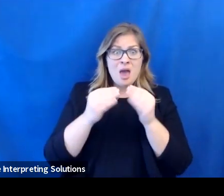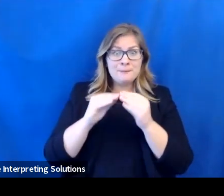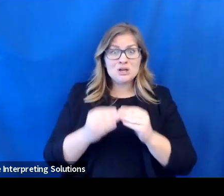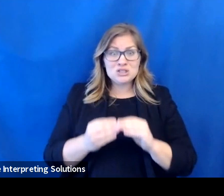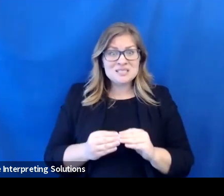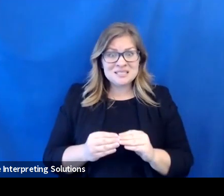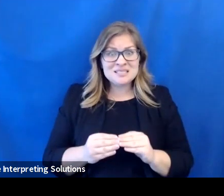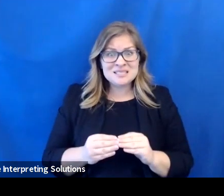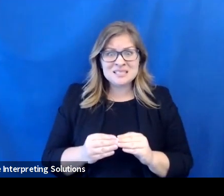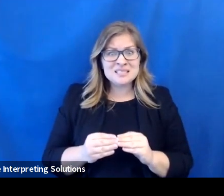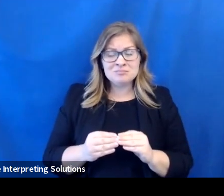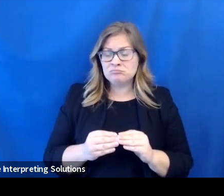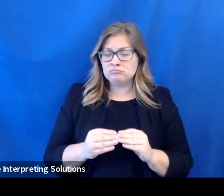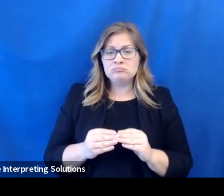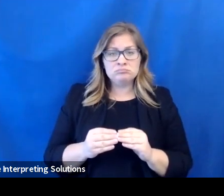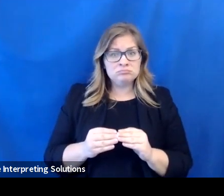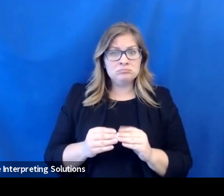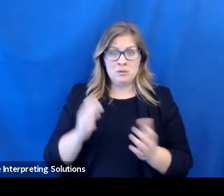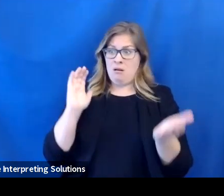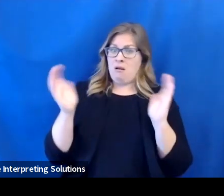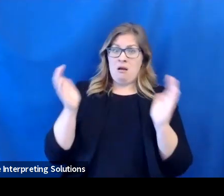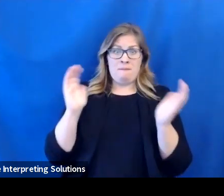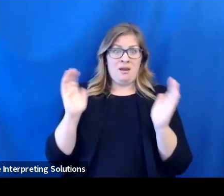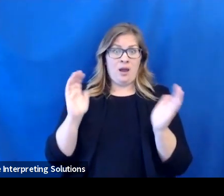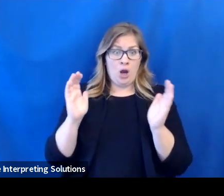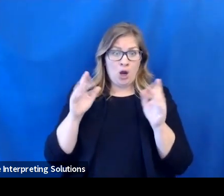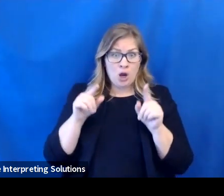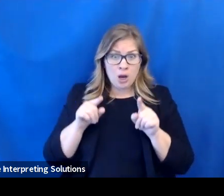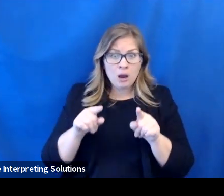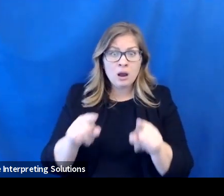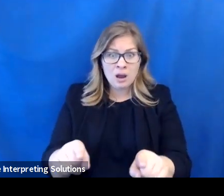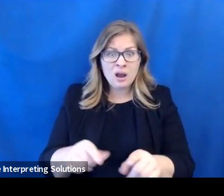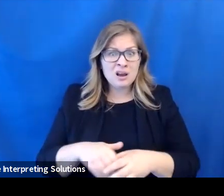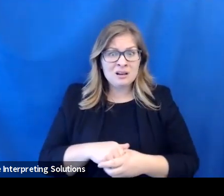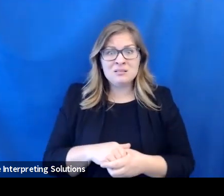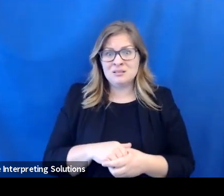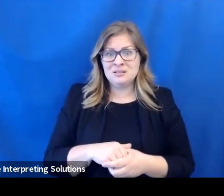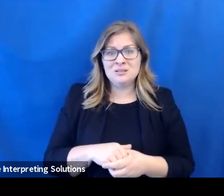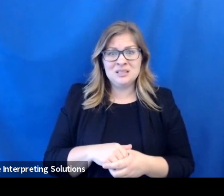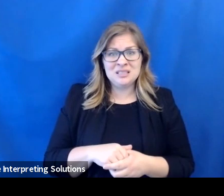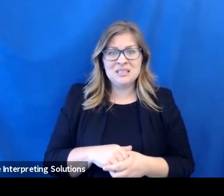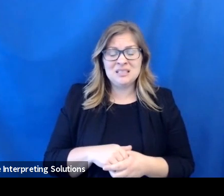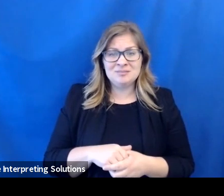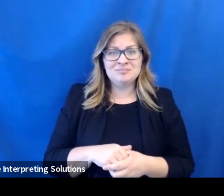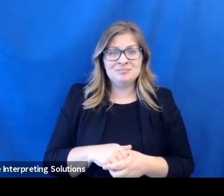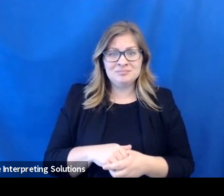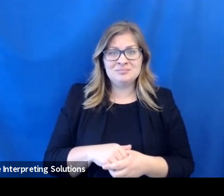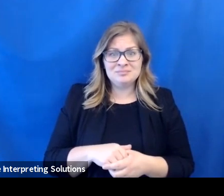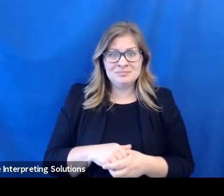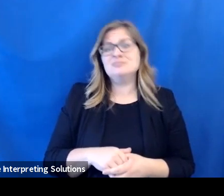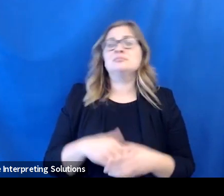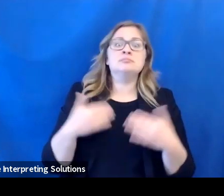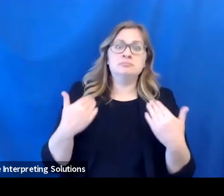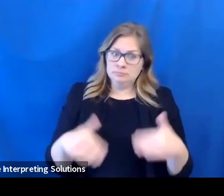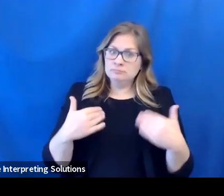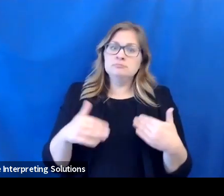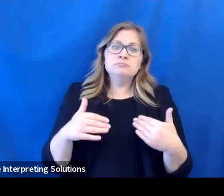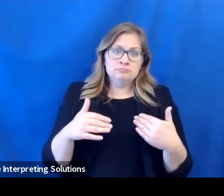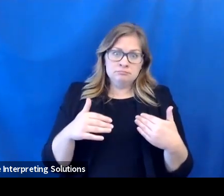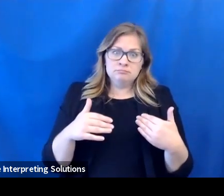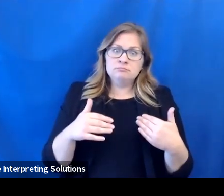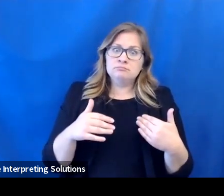to apples. But I am still very nervous about the lack of testing. But I also think what we're seeing is